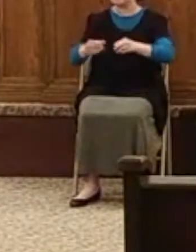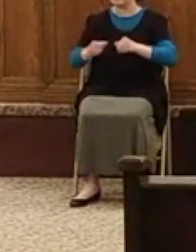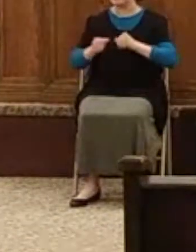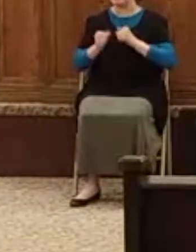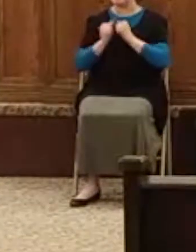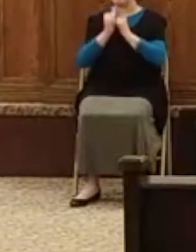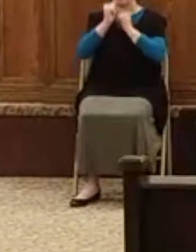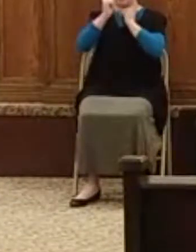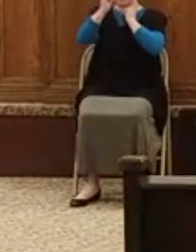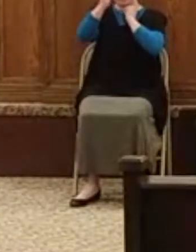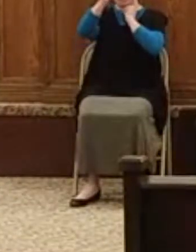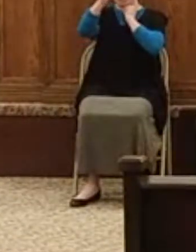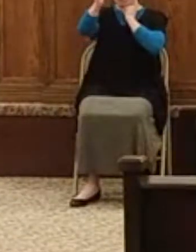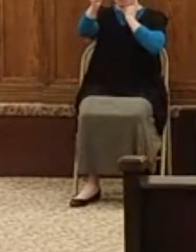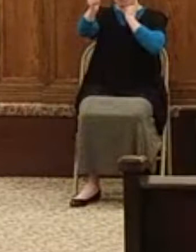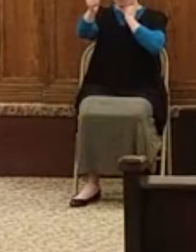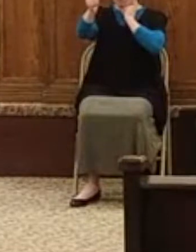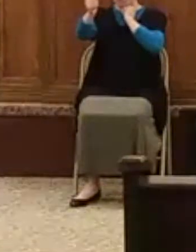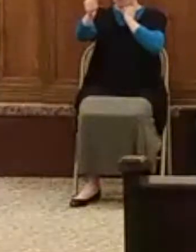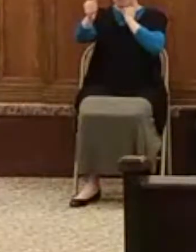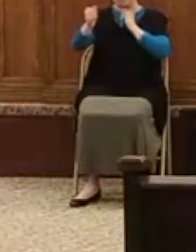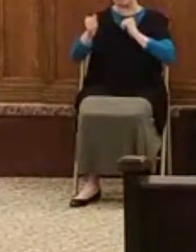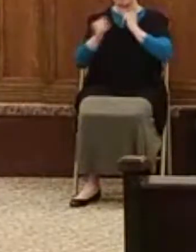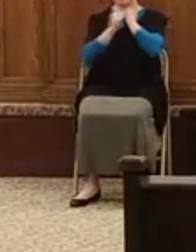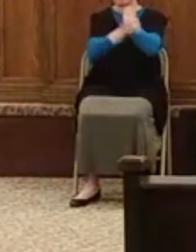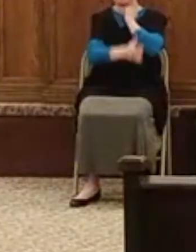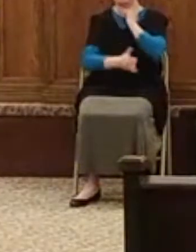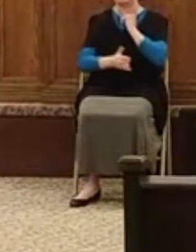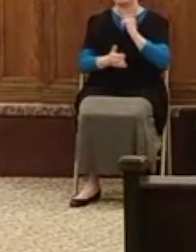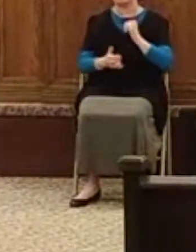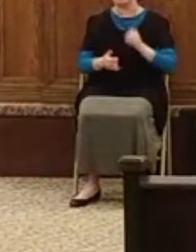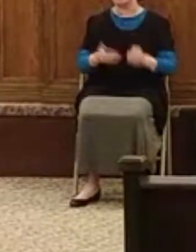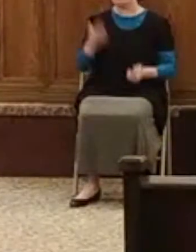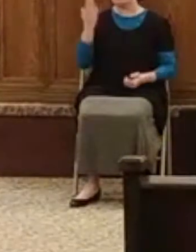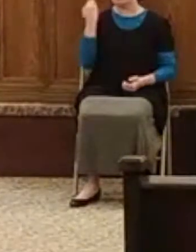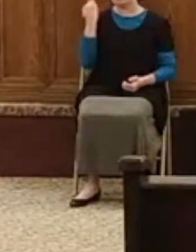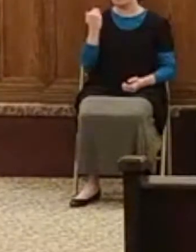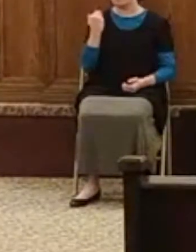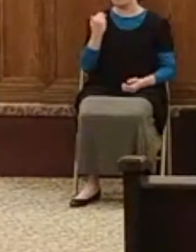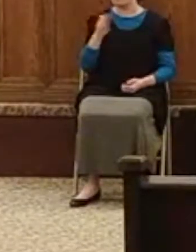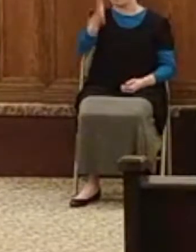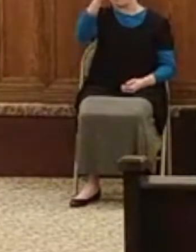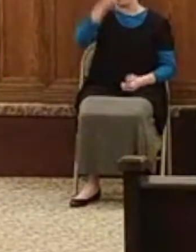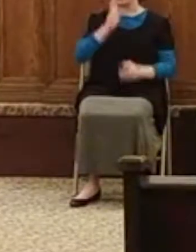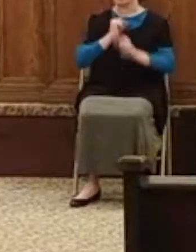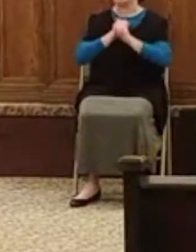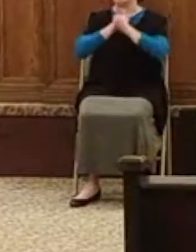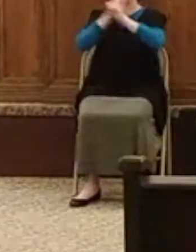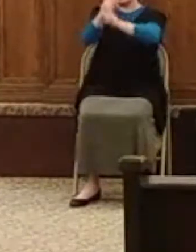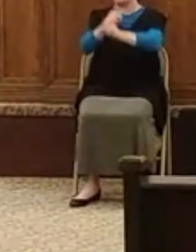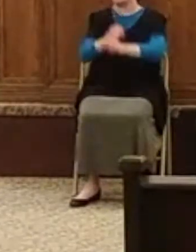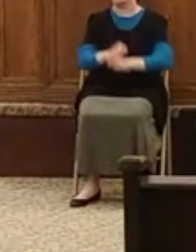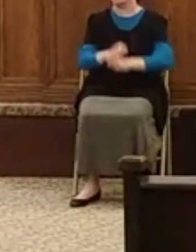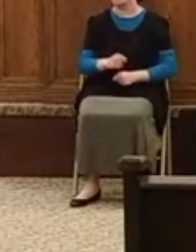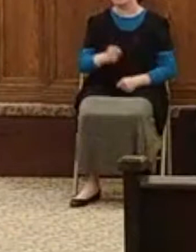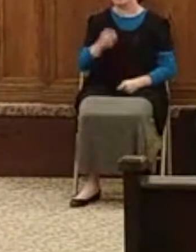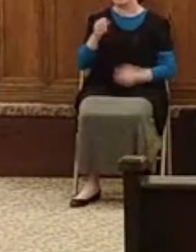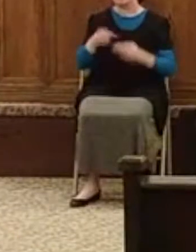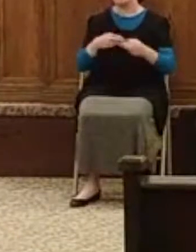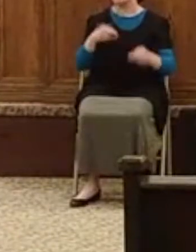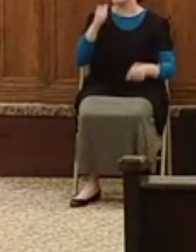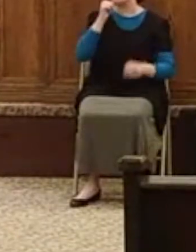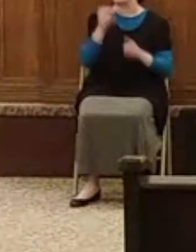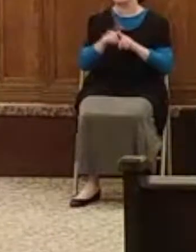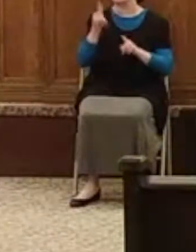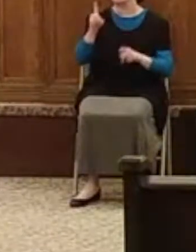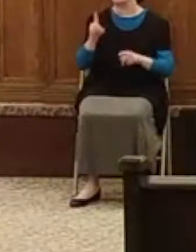taken them so far away from what this nation was founded upon. In God we trust. How easy, Sister Driscoll,